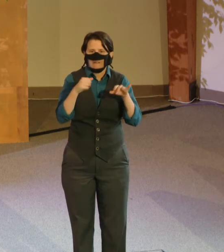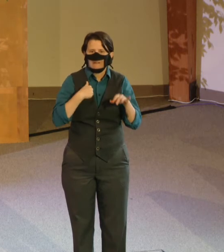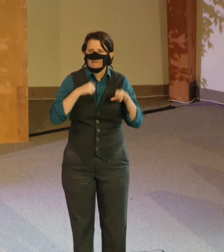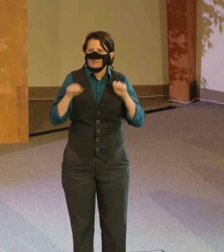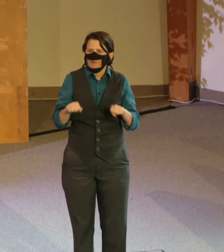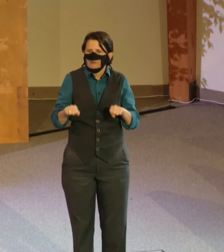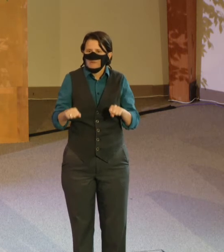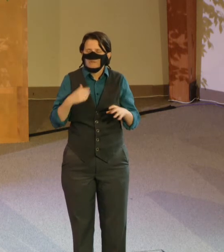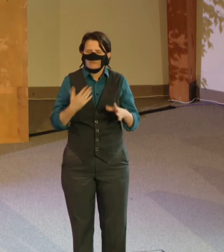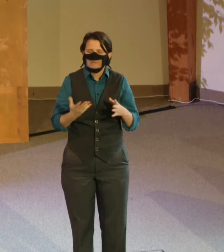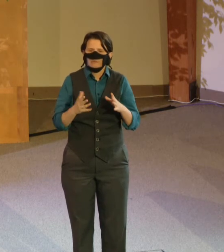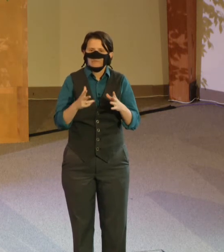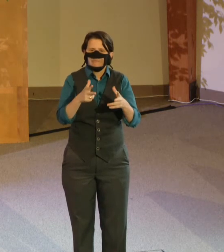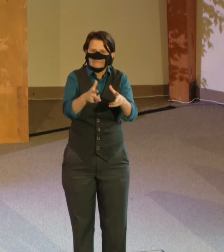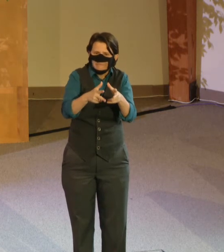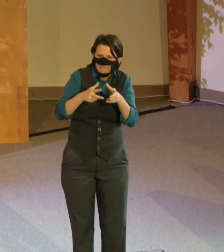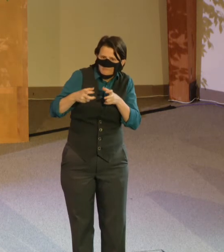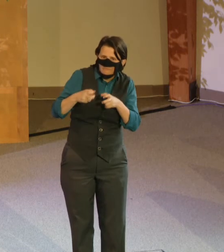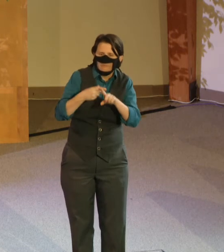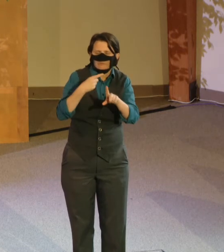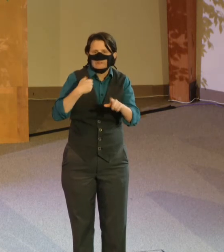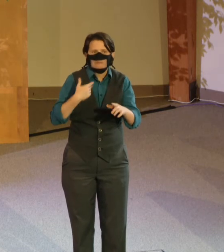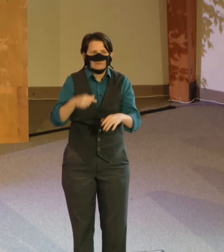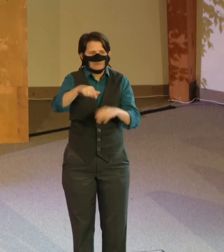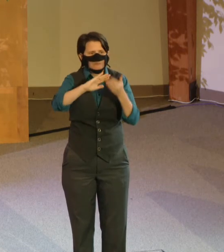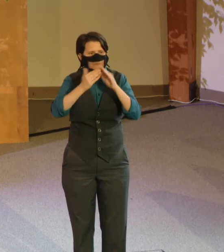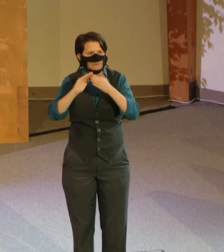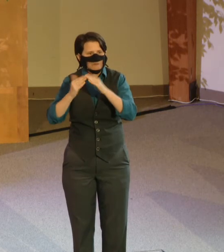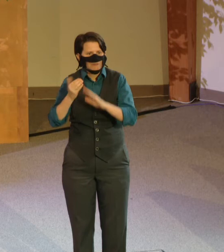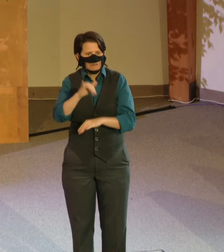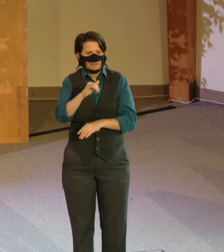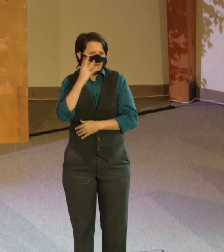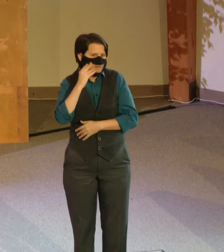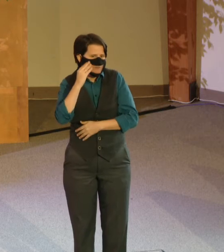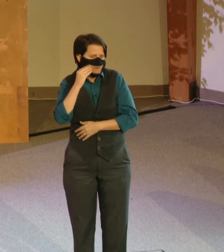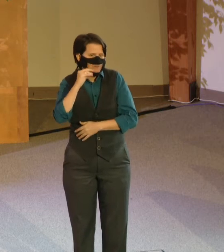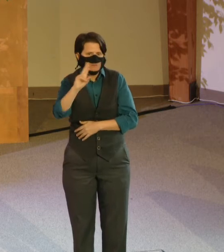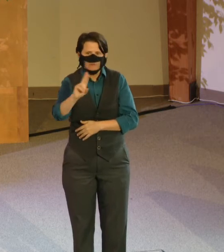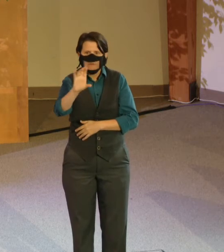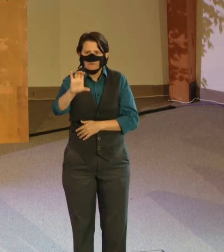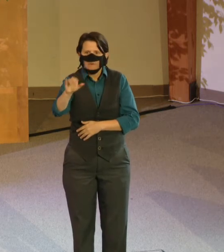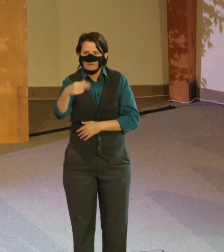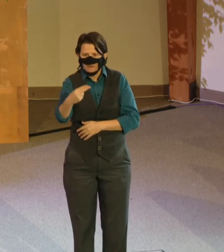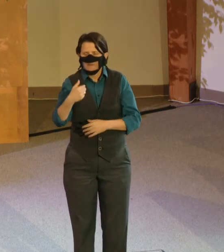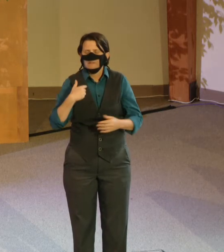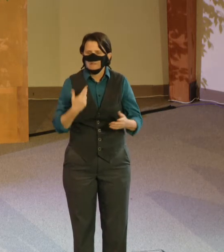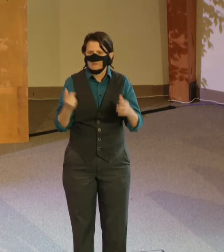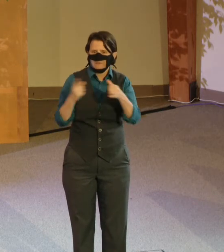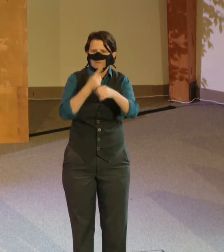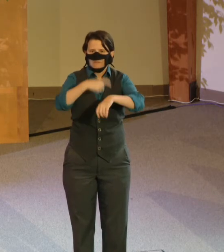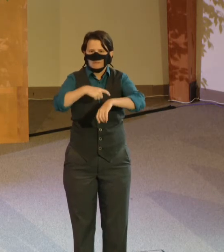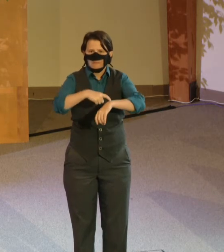community into here, that they can experience Unity Church of the Hills for the first time as well. So it's a